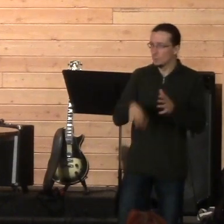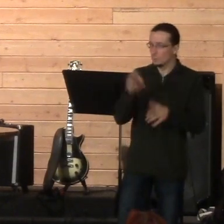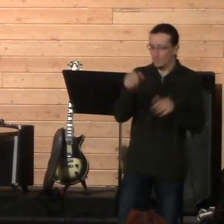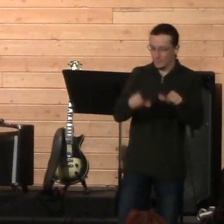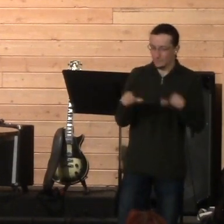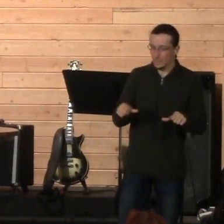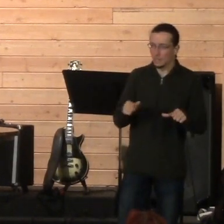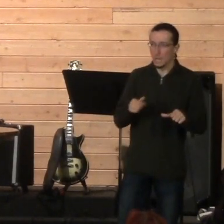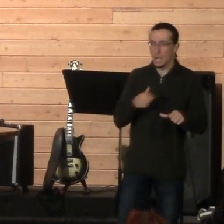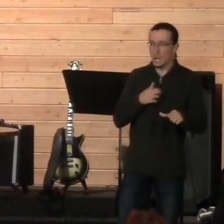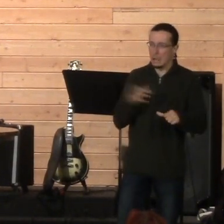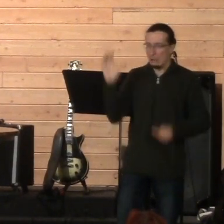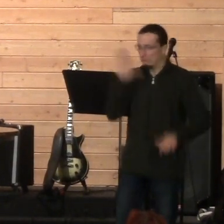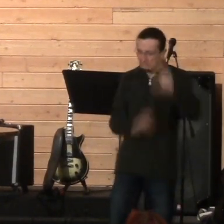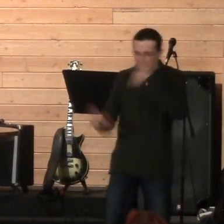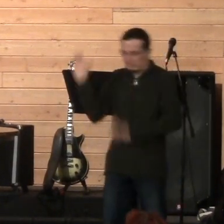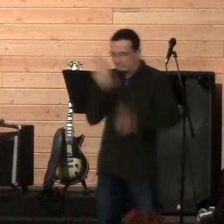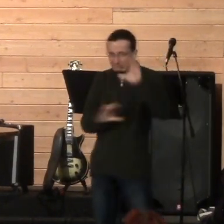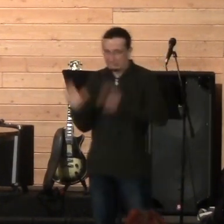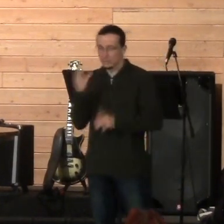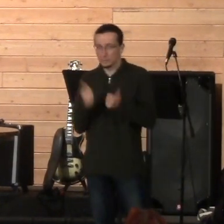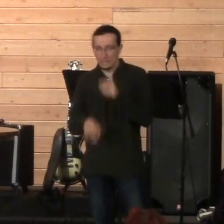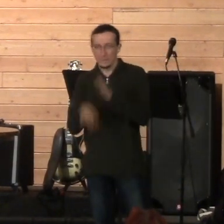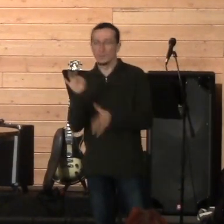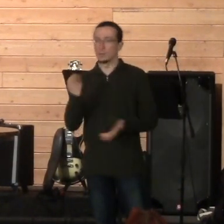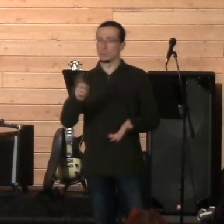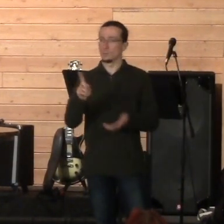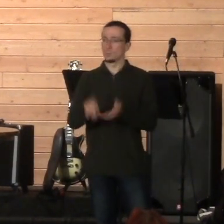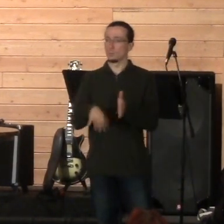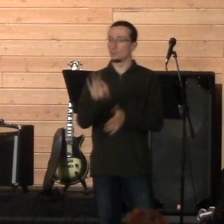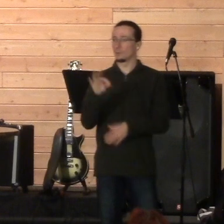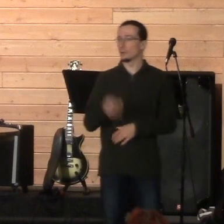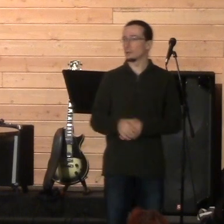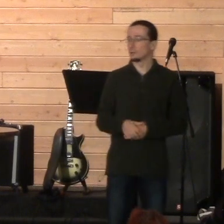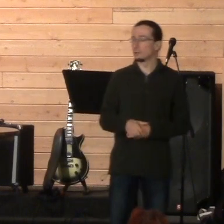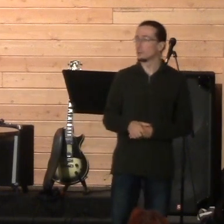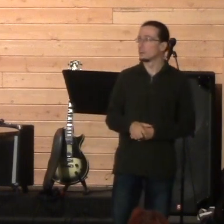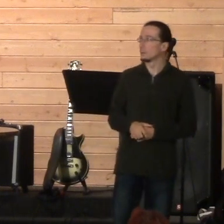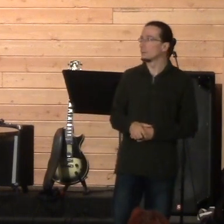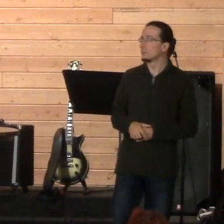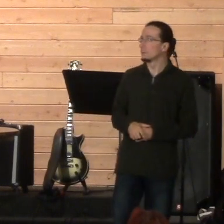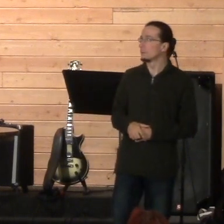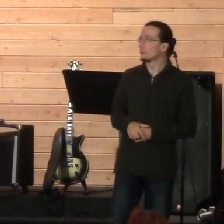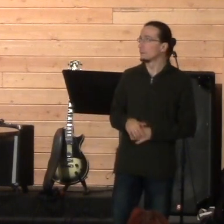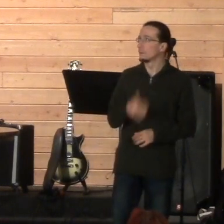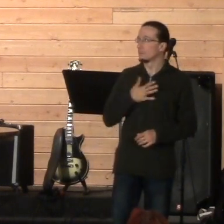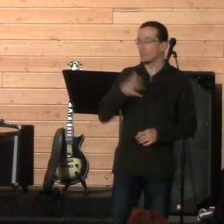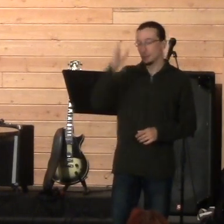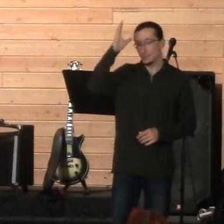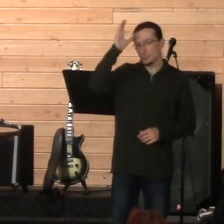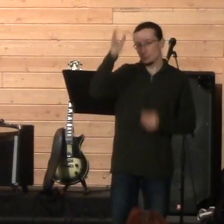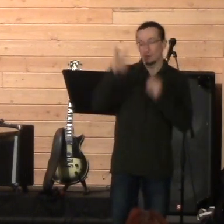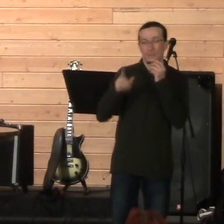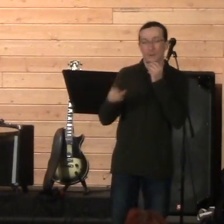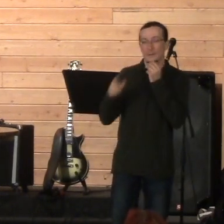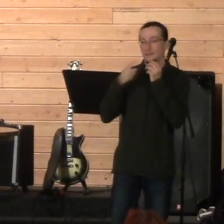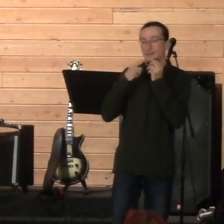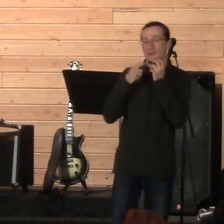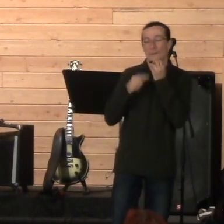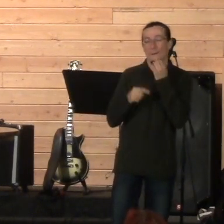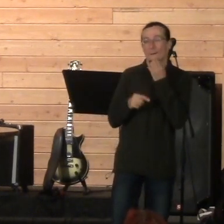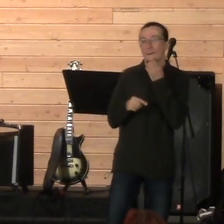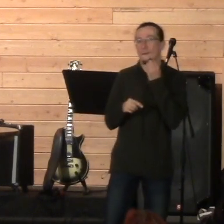the pieces? I was turning furniture over looking for these pieces. Where did you find them? And my grandpa, he says this. He says,